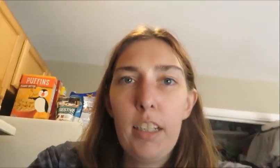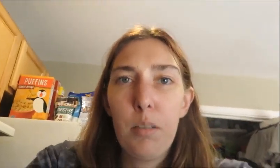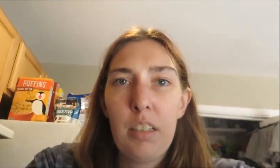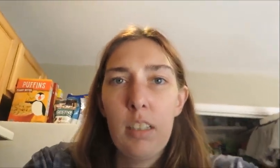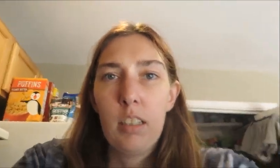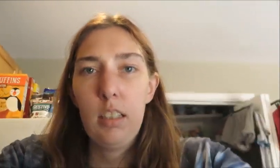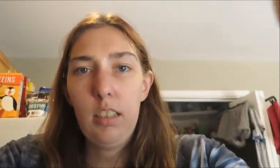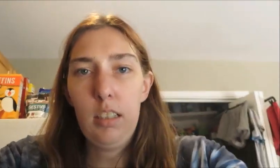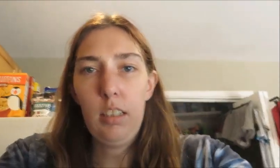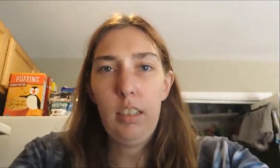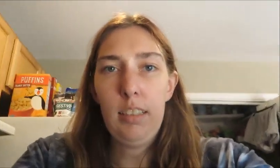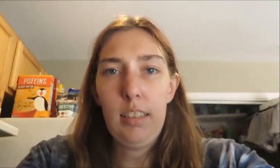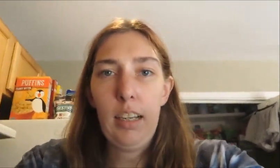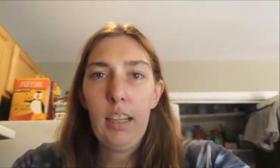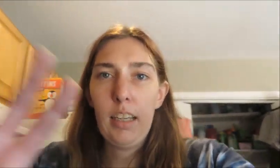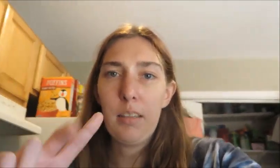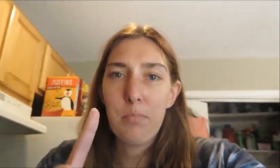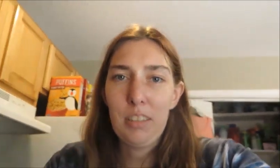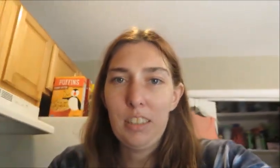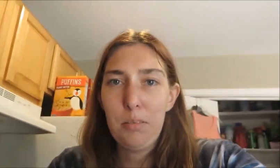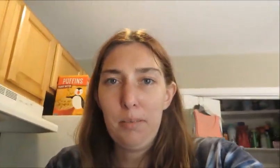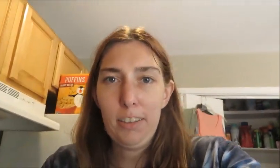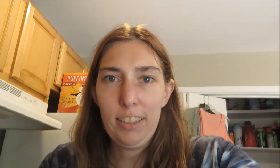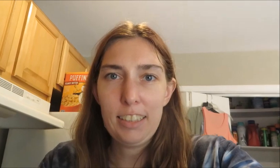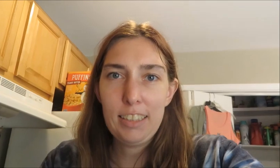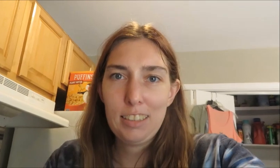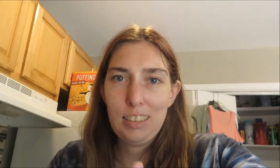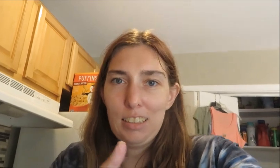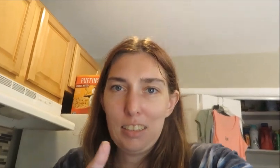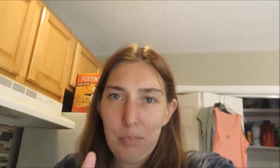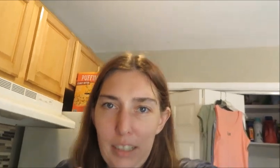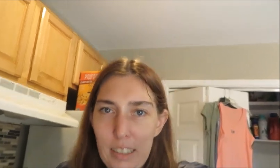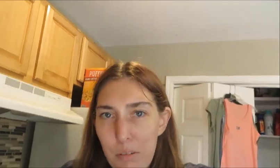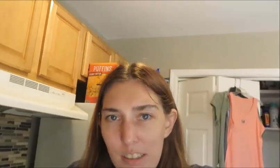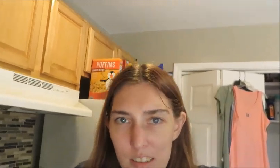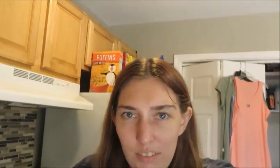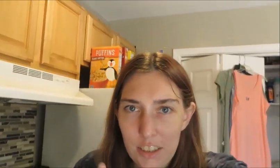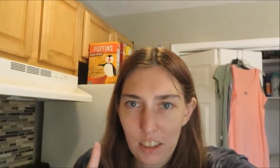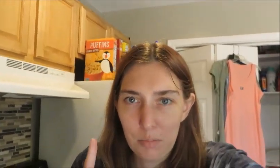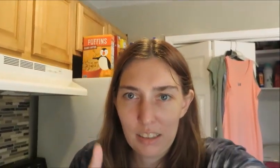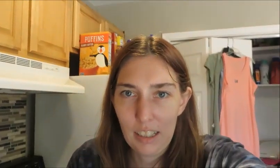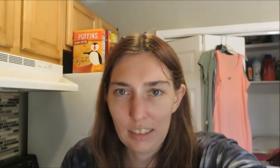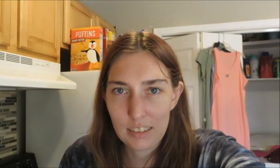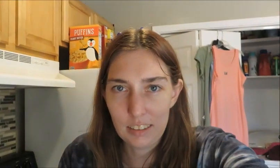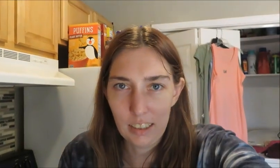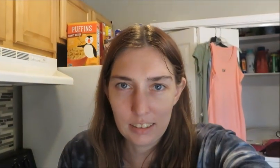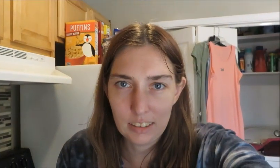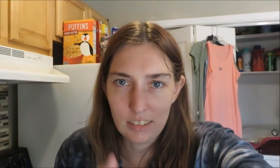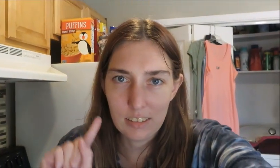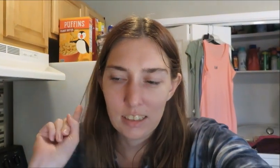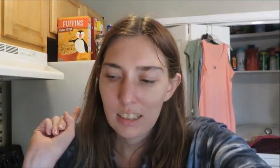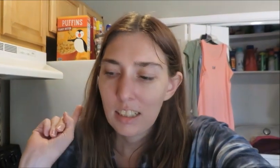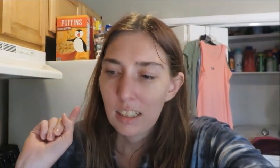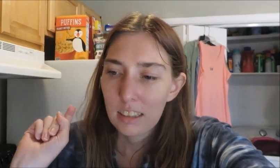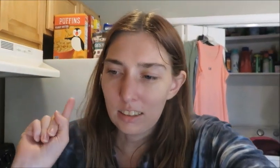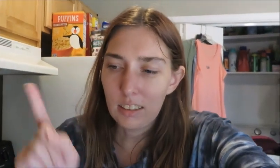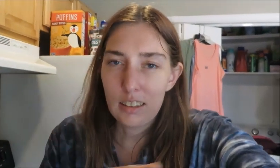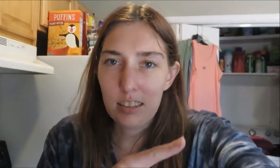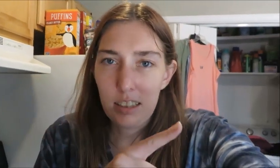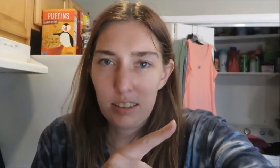item, and I am gonna change my battery in this since my camera is flashing on me, but it's gonna die soon. See you guys in a sec.